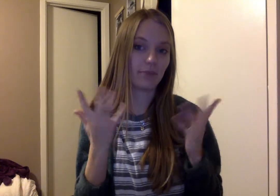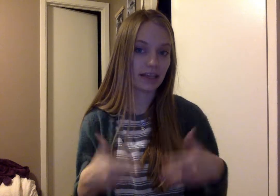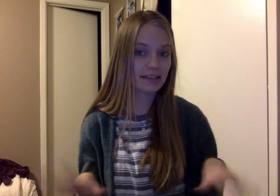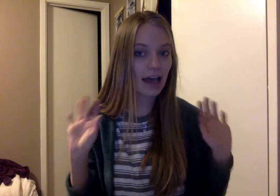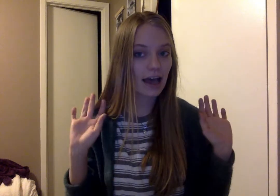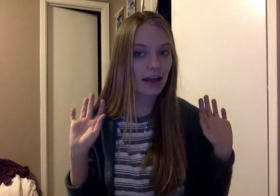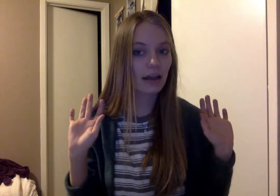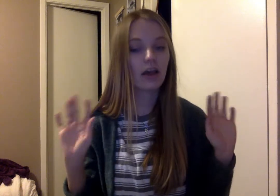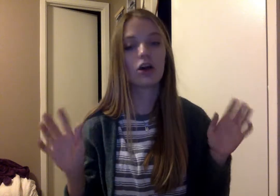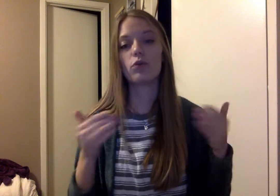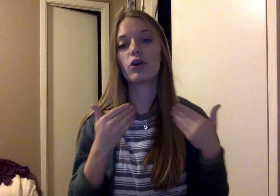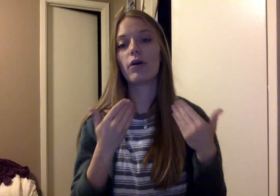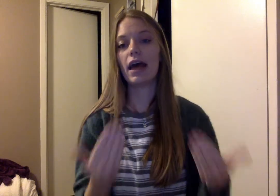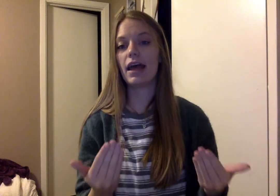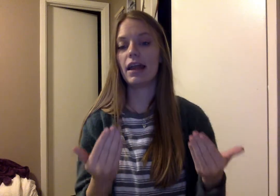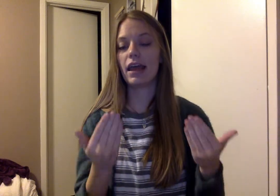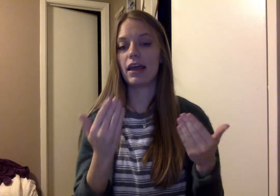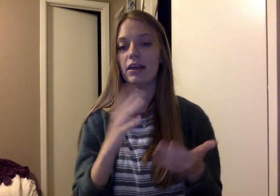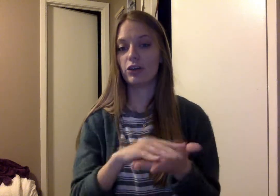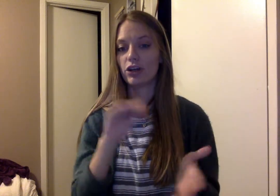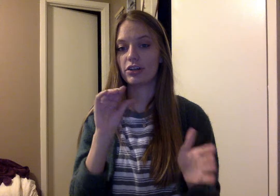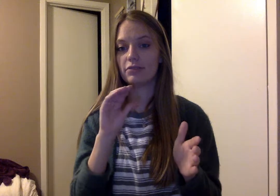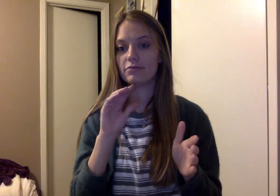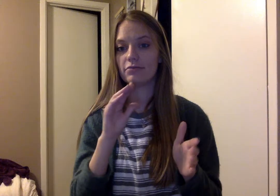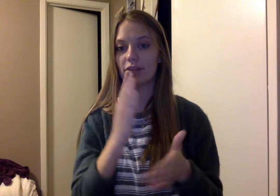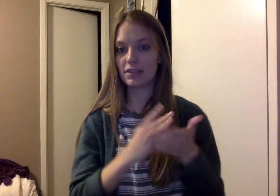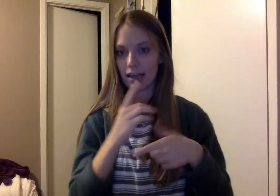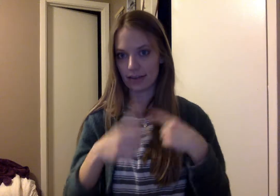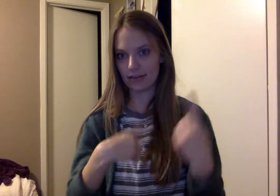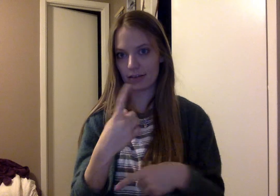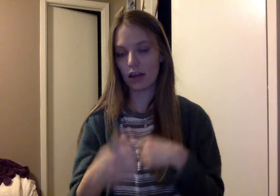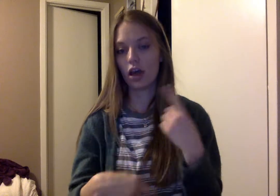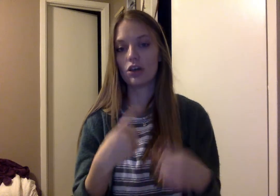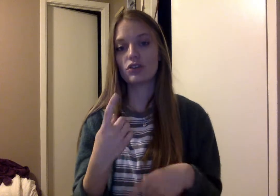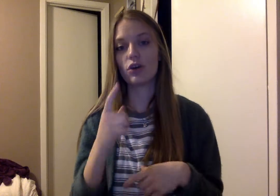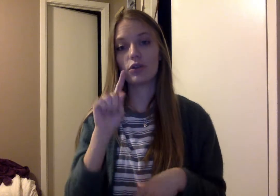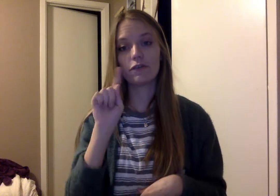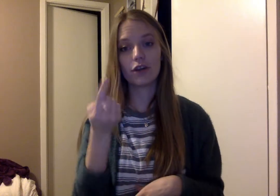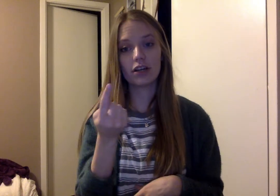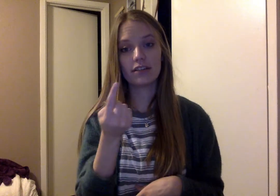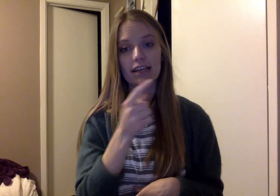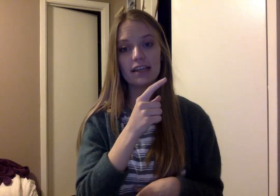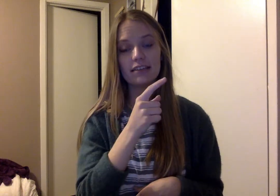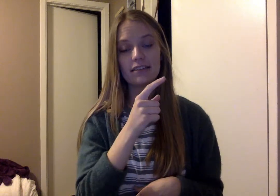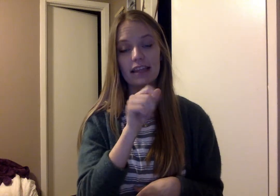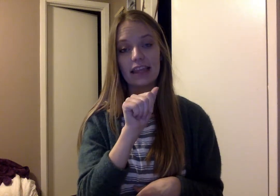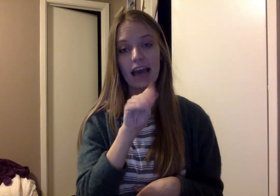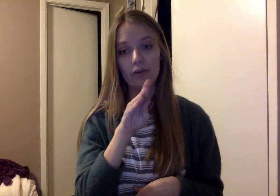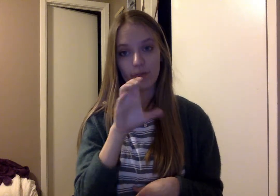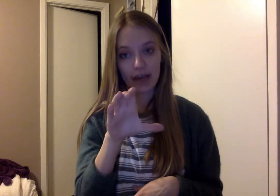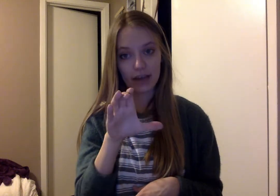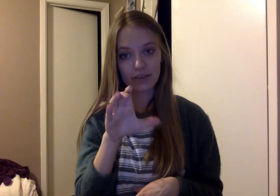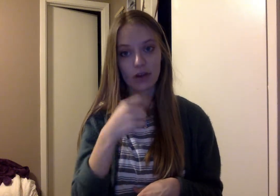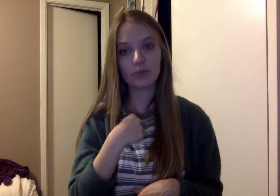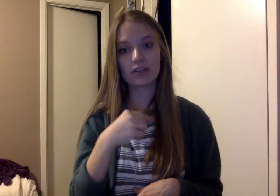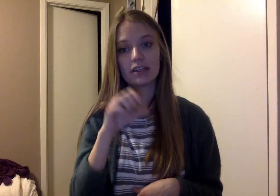being said, we'll go ahead and learn some signs. So, the first is the alphabet. So, I'm just going to